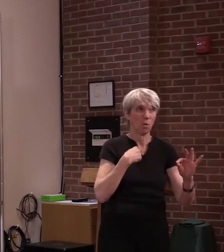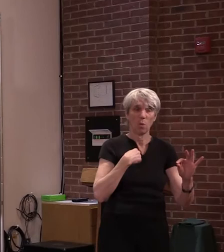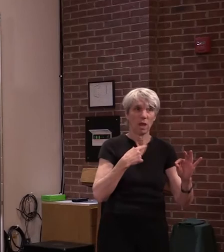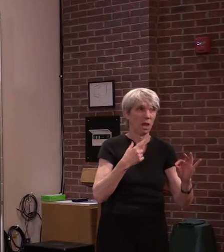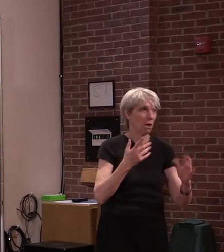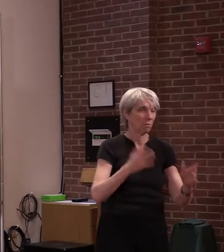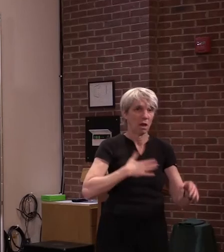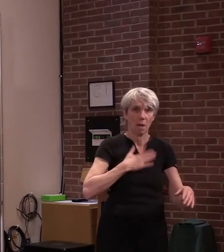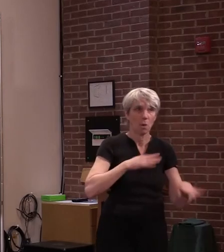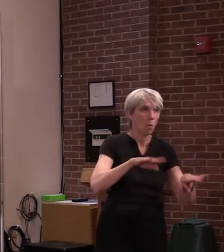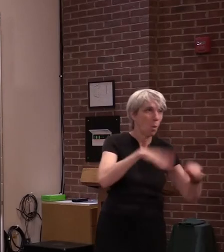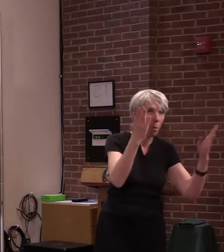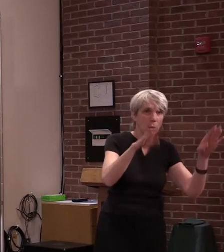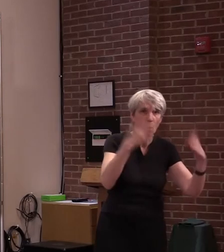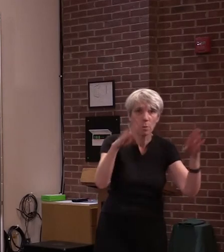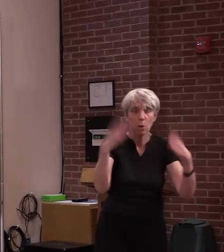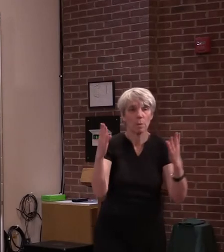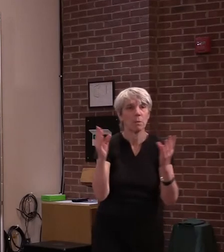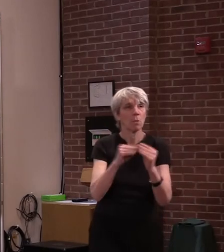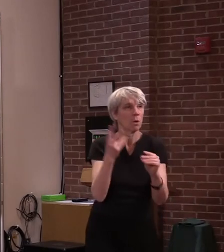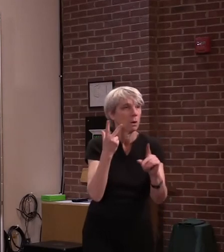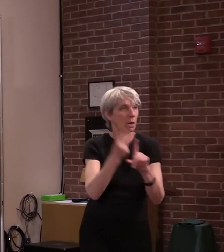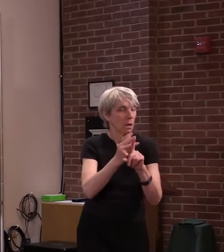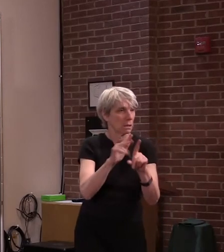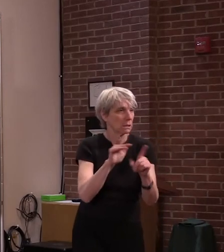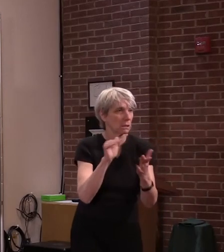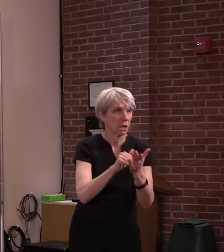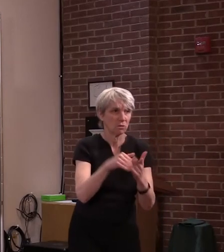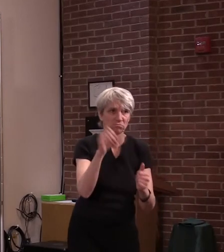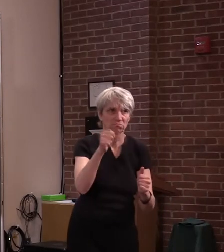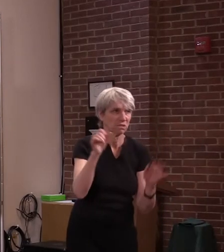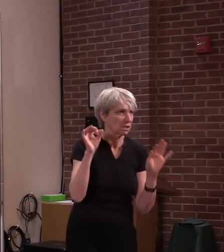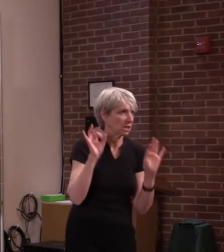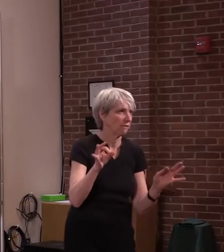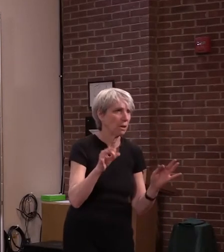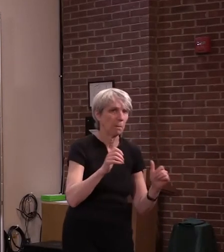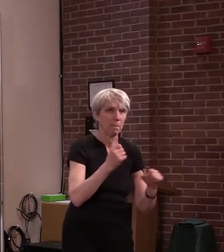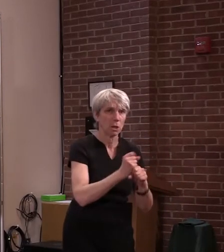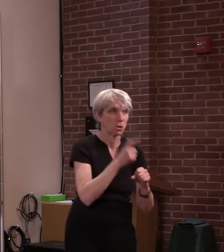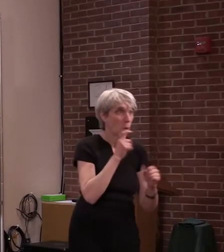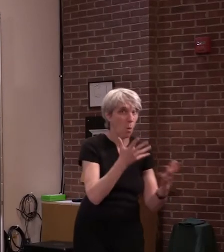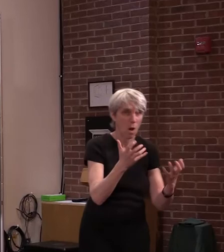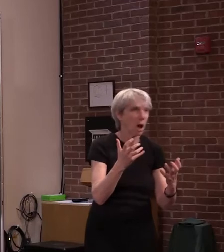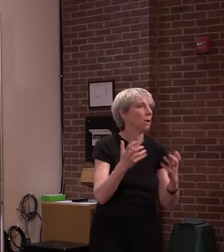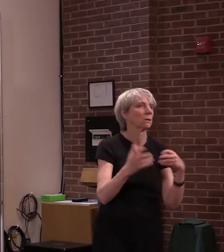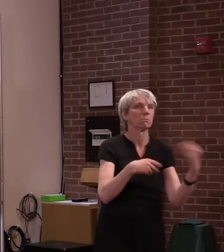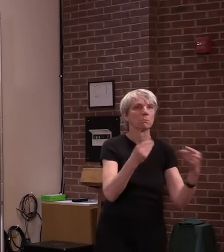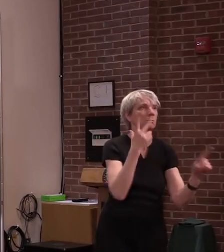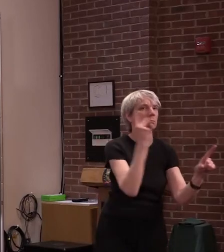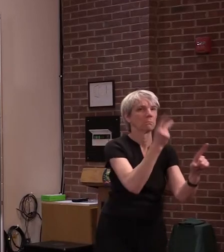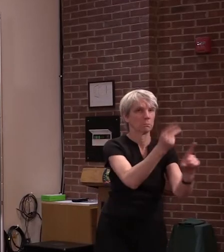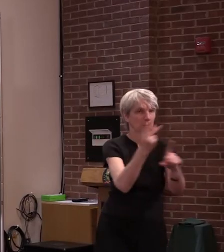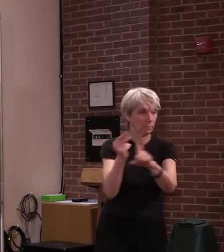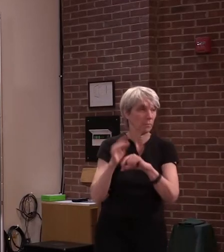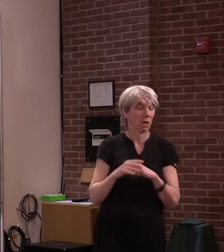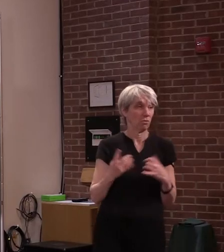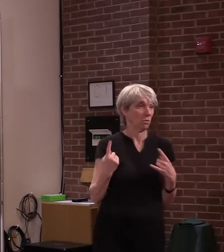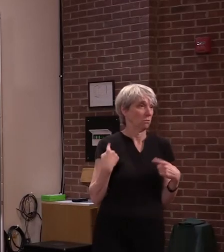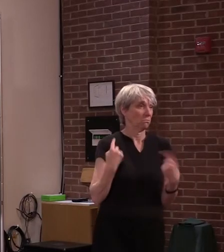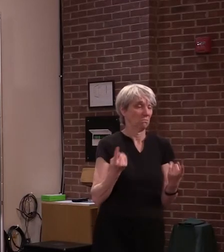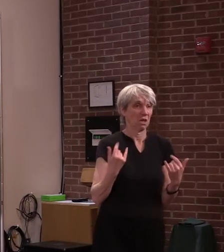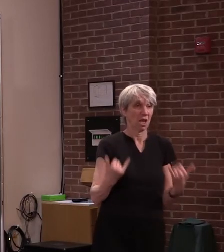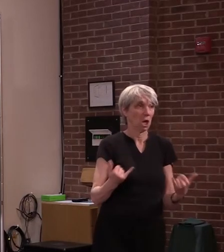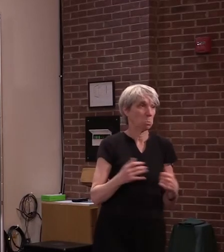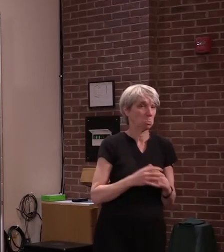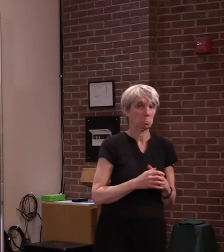add resources to get vaccines to those who want them. But at this point in time, I'm not